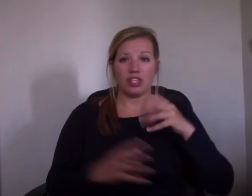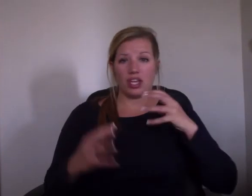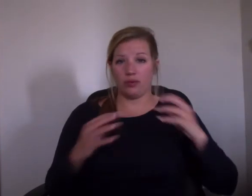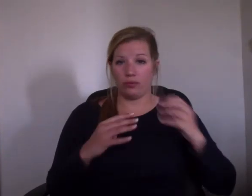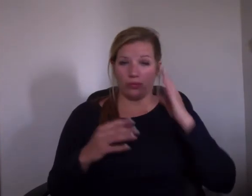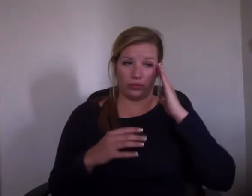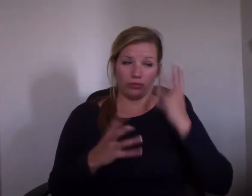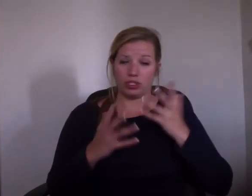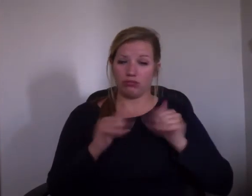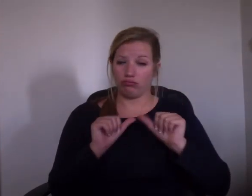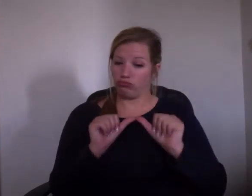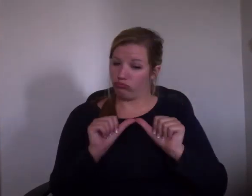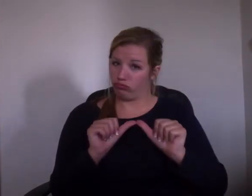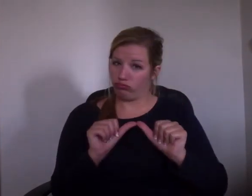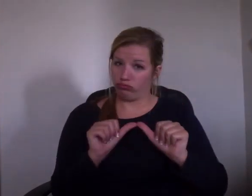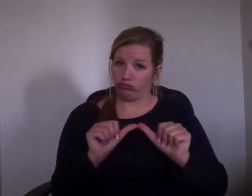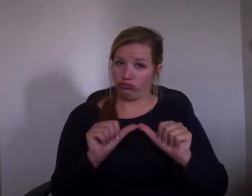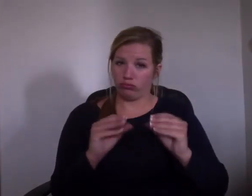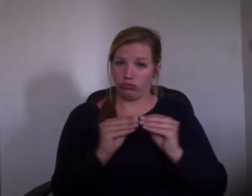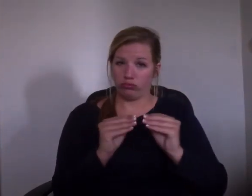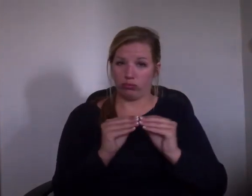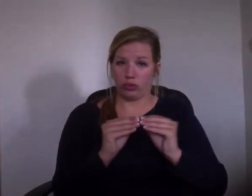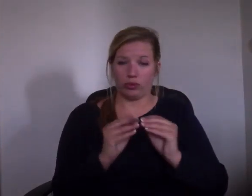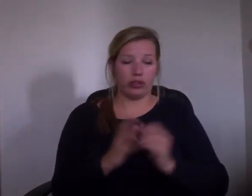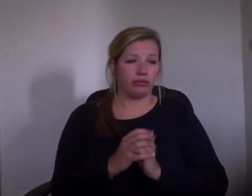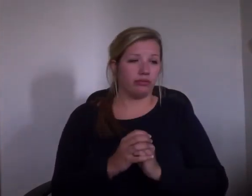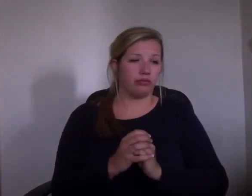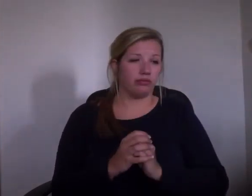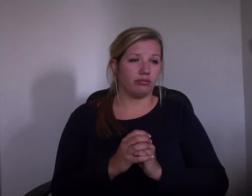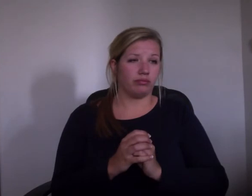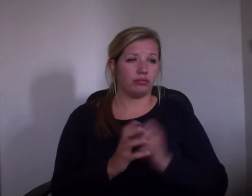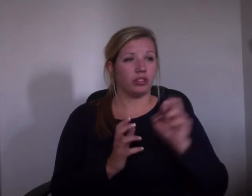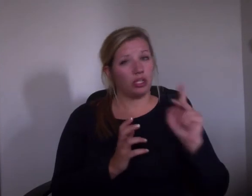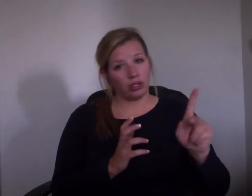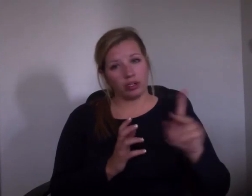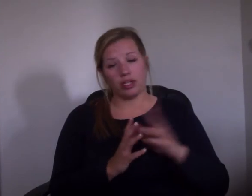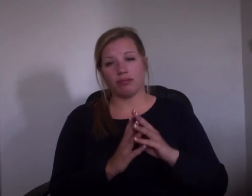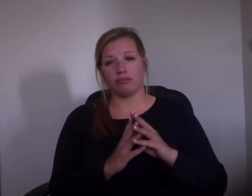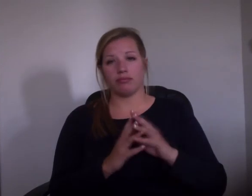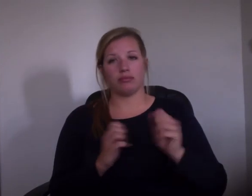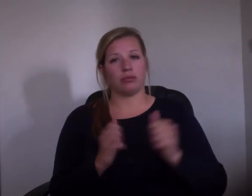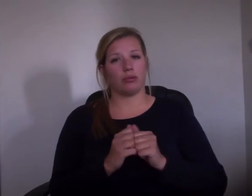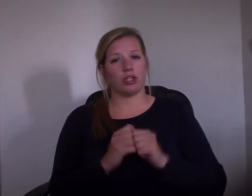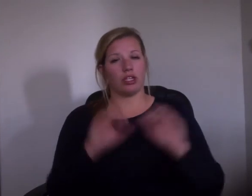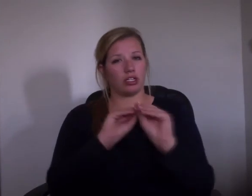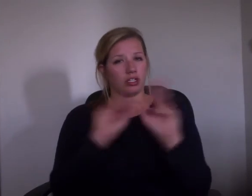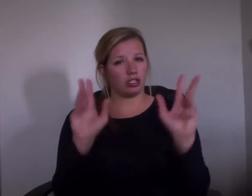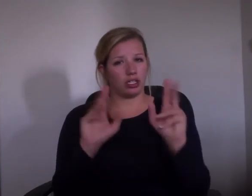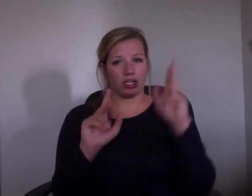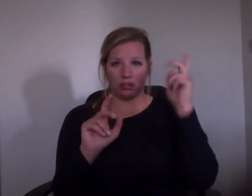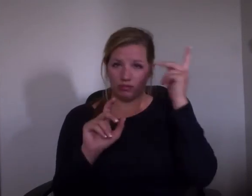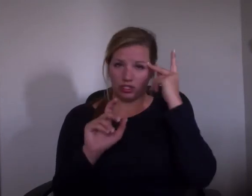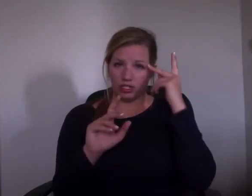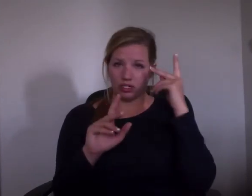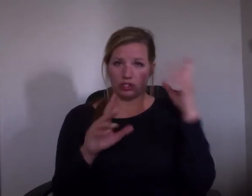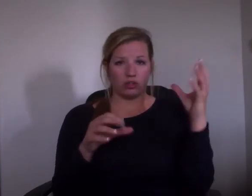longer. Okay. Based on this clear political victory by the North